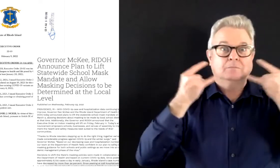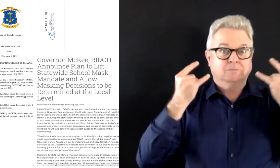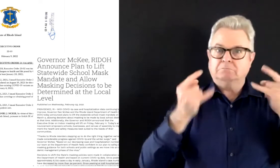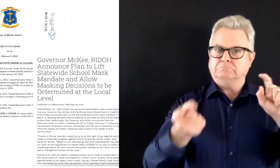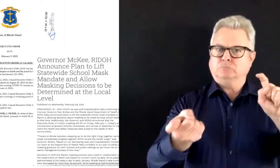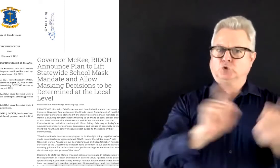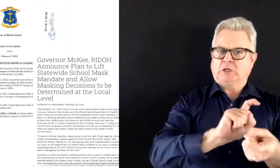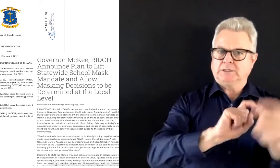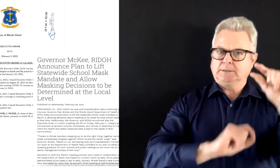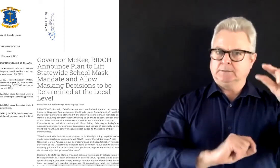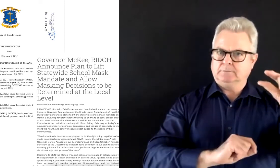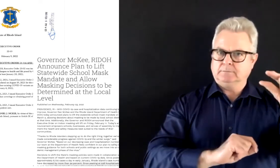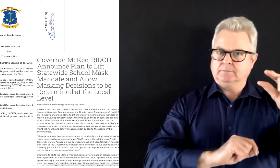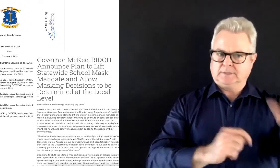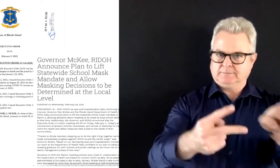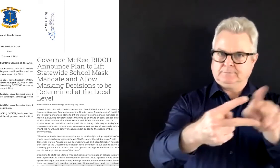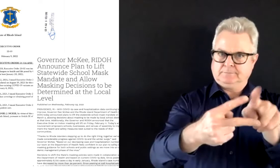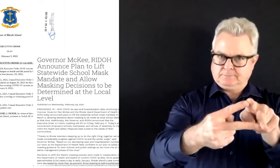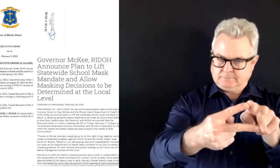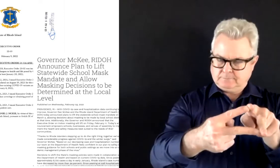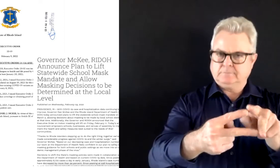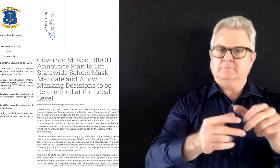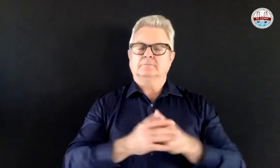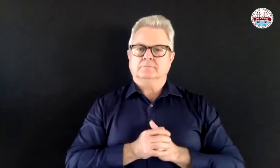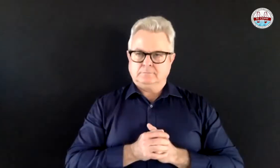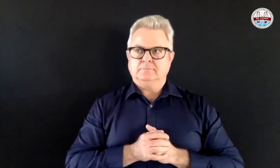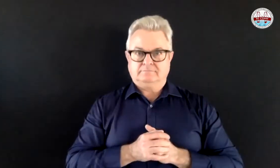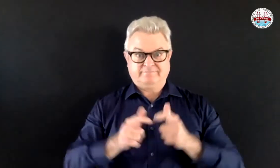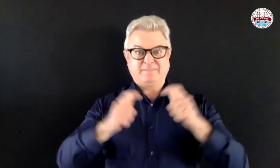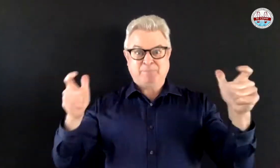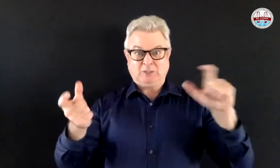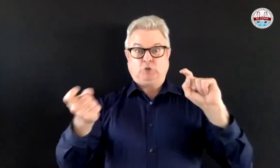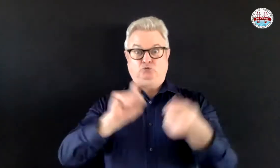and that the school policies of mask wearing will be changed.